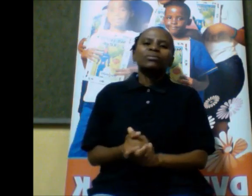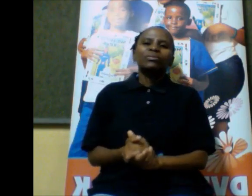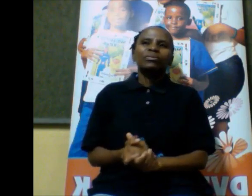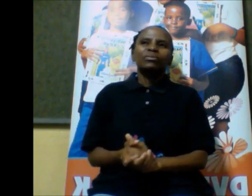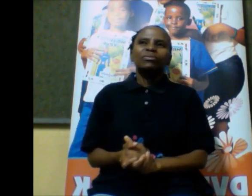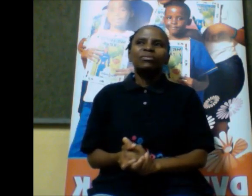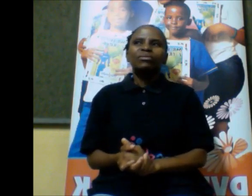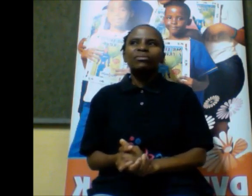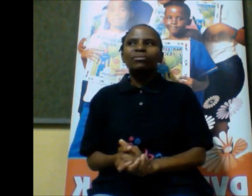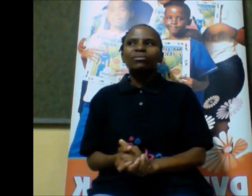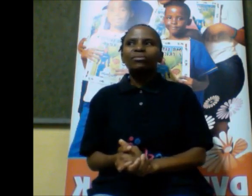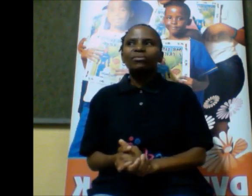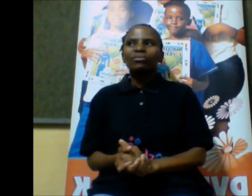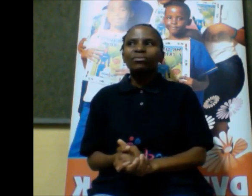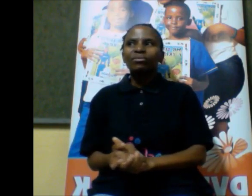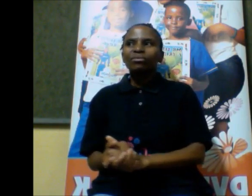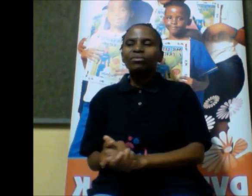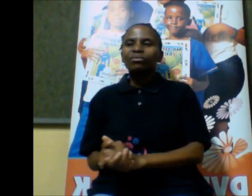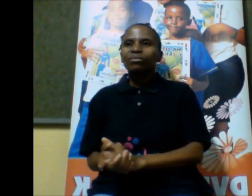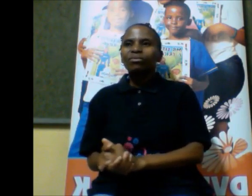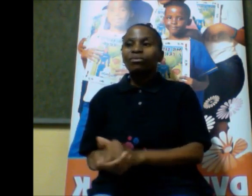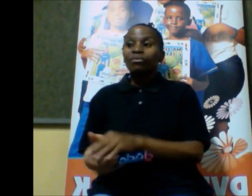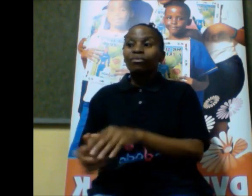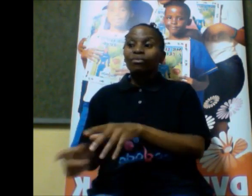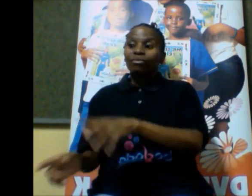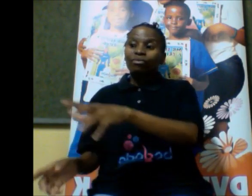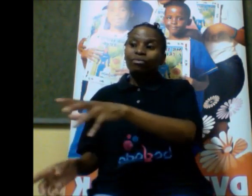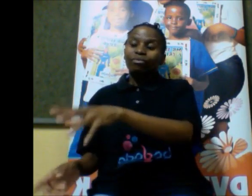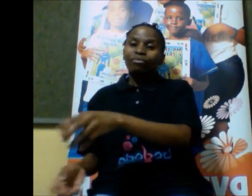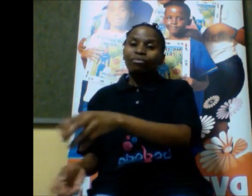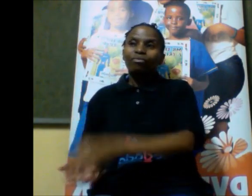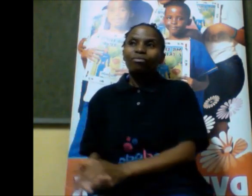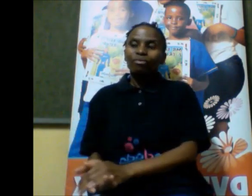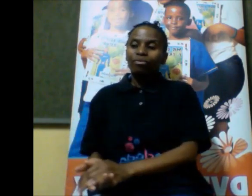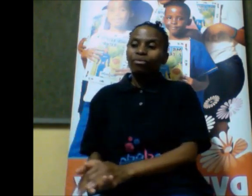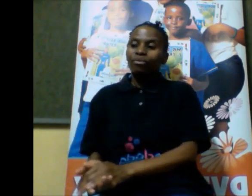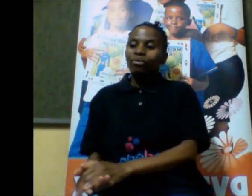Compose heaps are treated with worms which are good for healthy soil and plants.